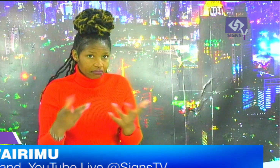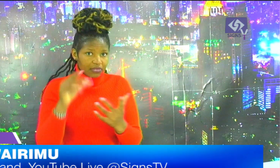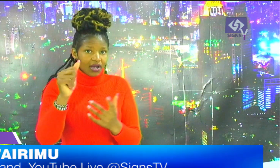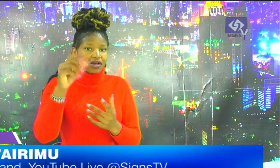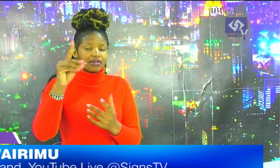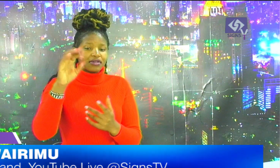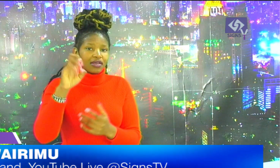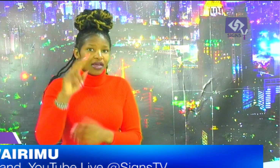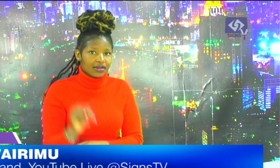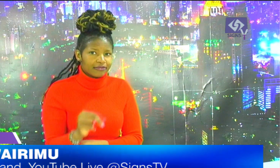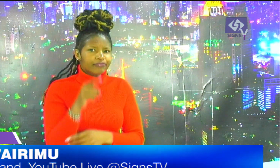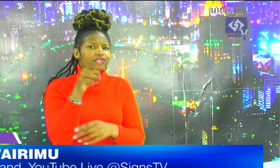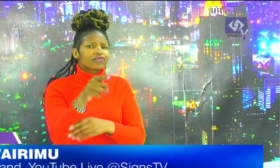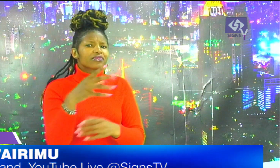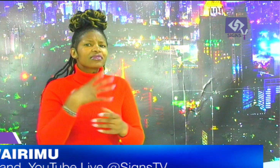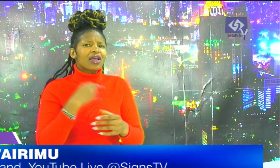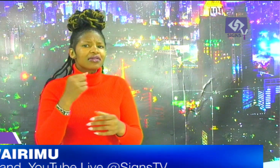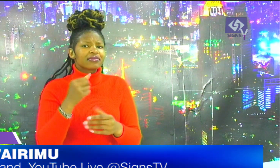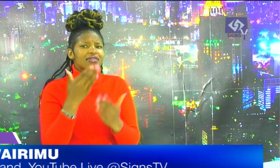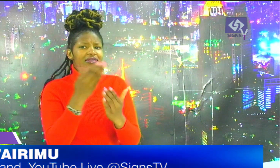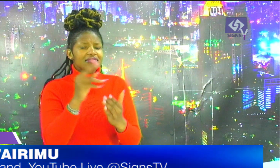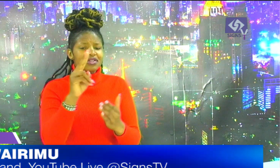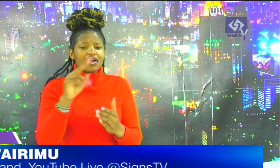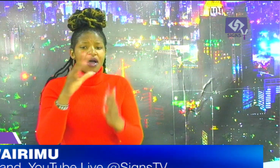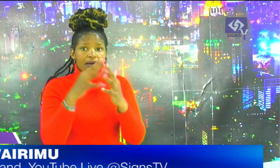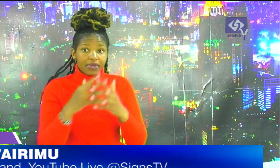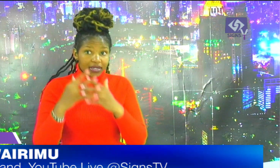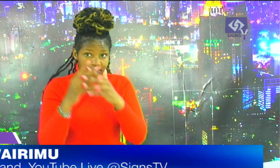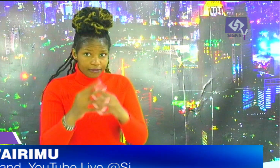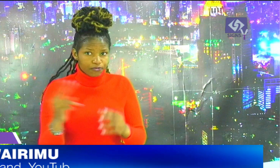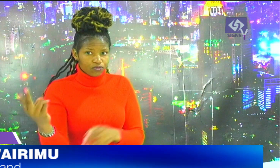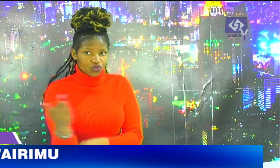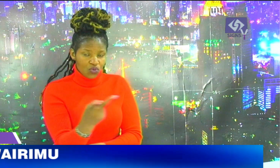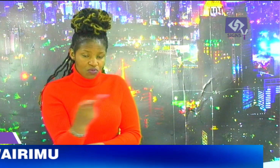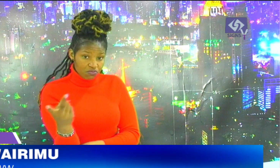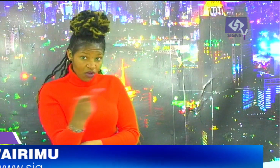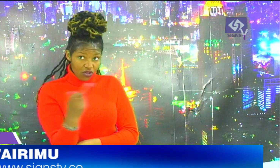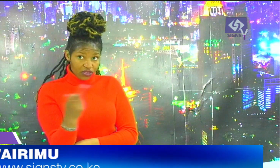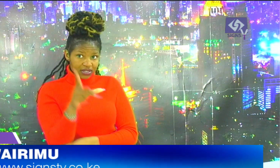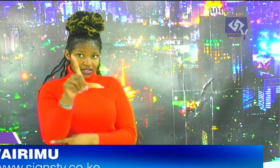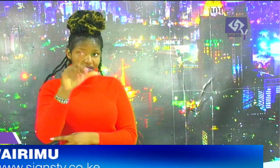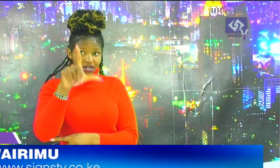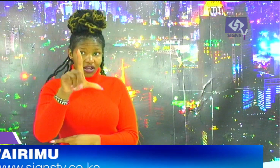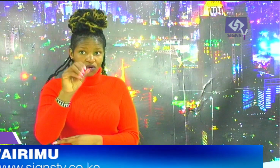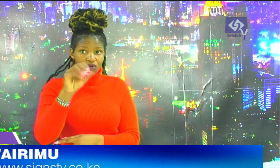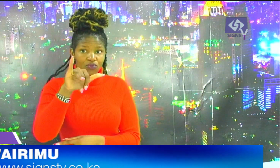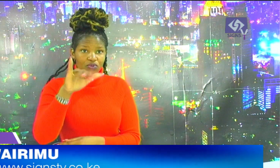Cabinet Secretary Adan Duale and his US